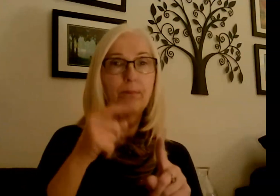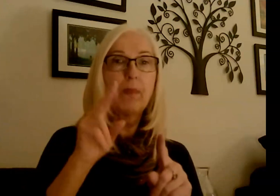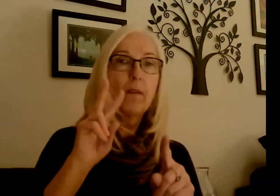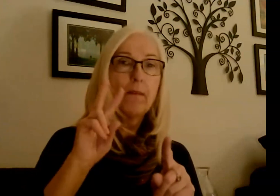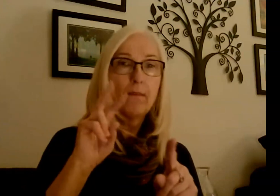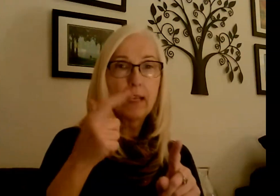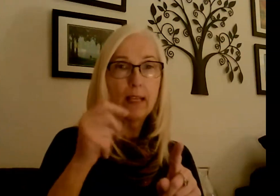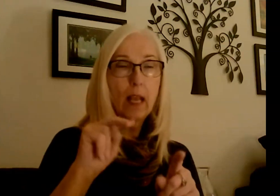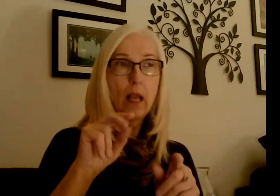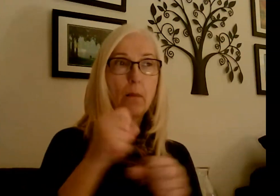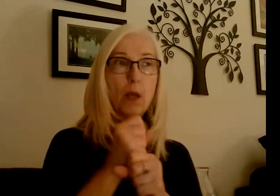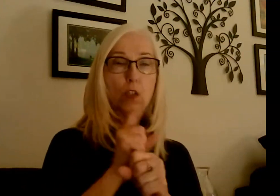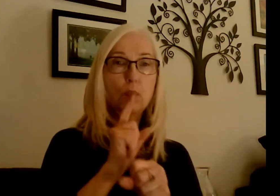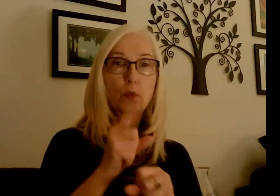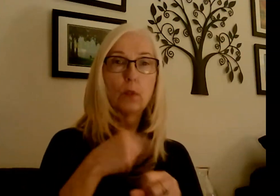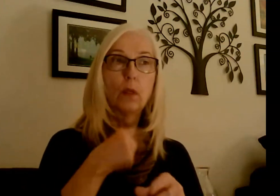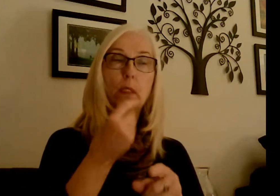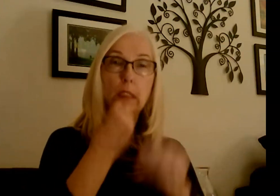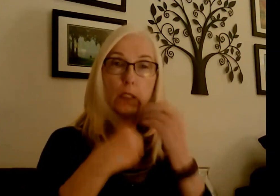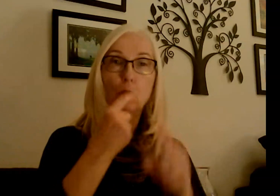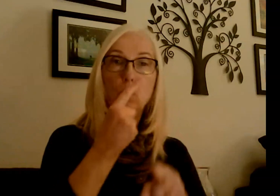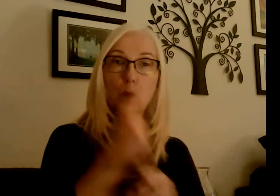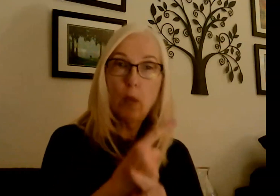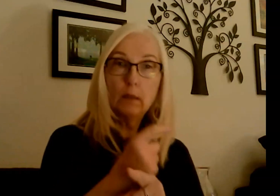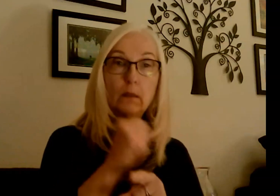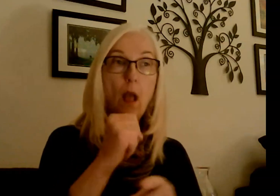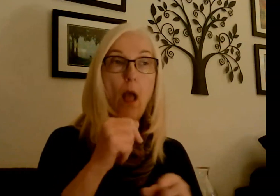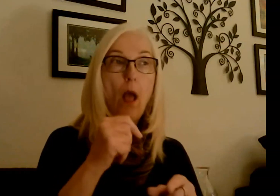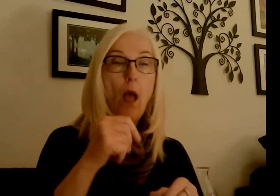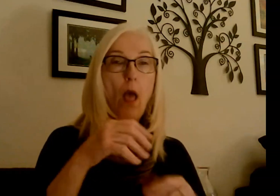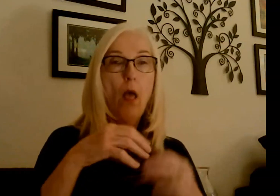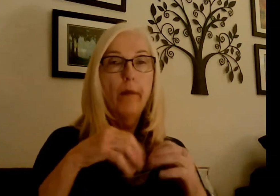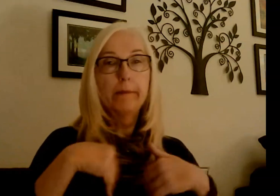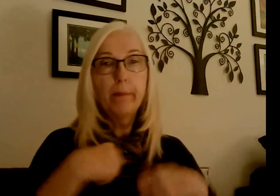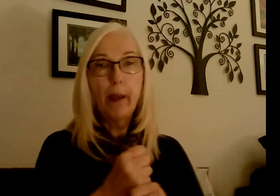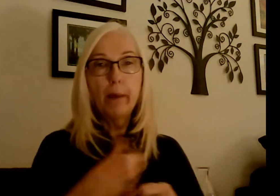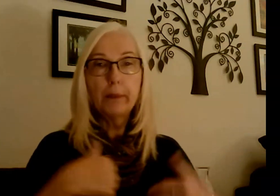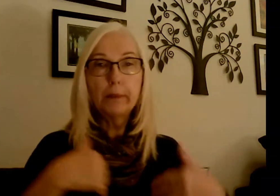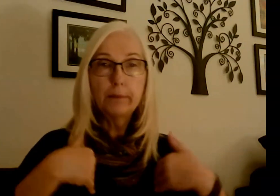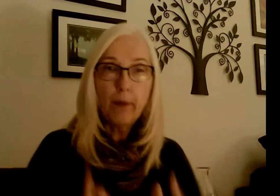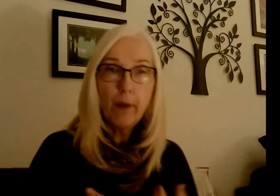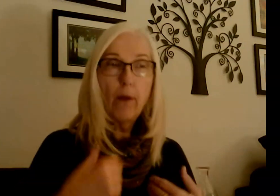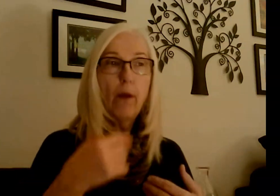it is deeper than that. It's not just a college book. You really need to dive deeper into